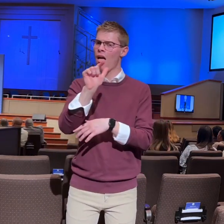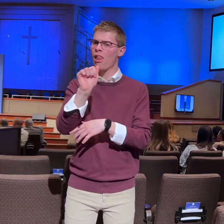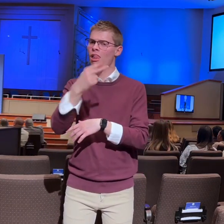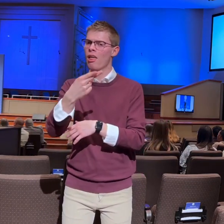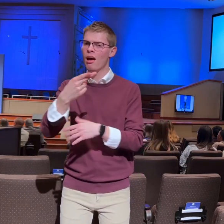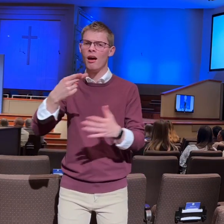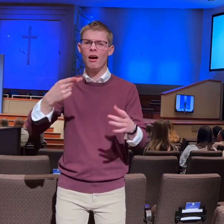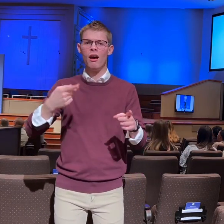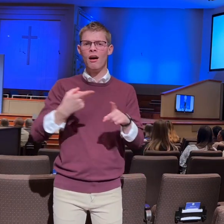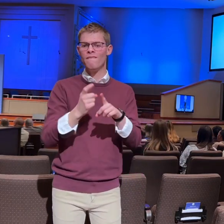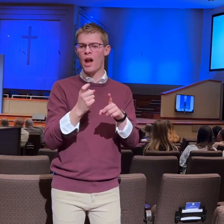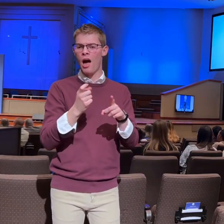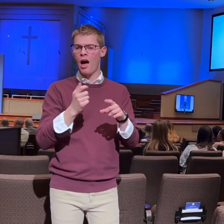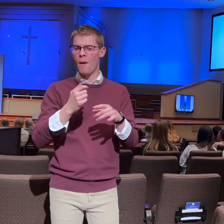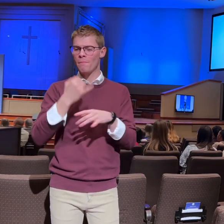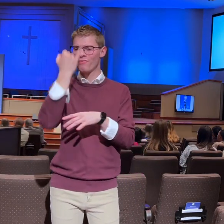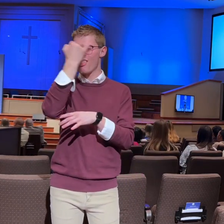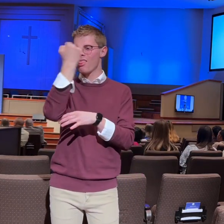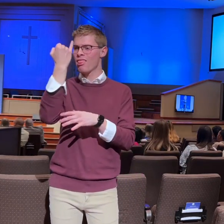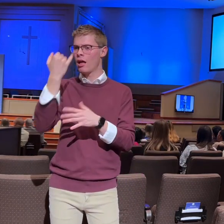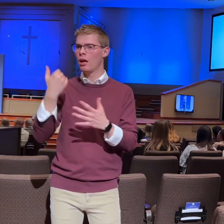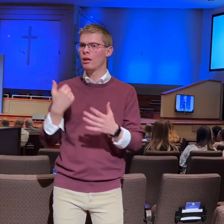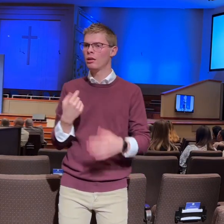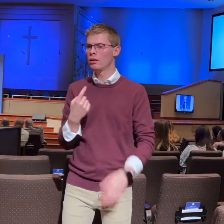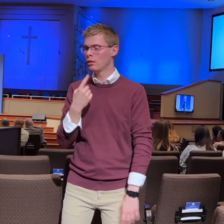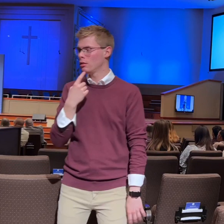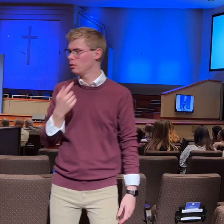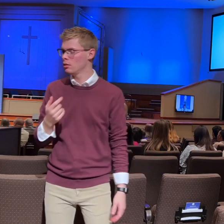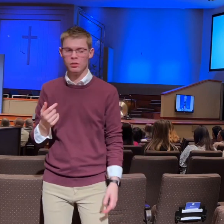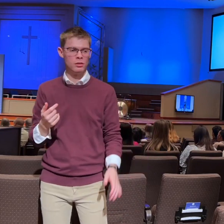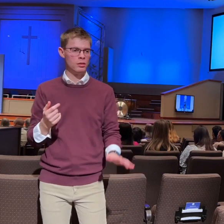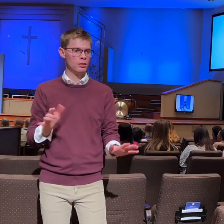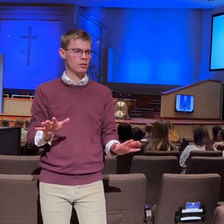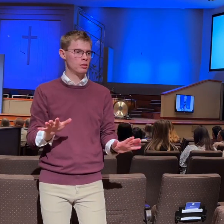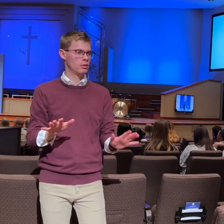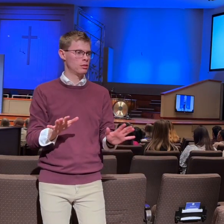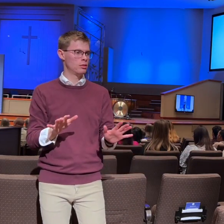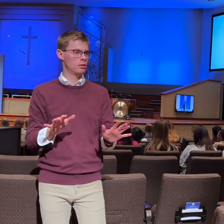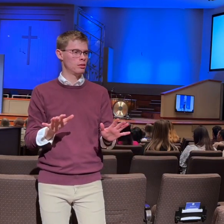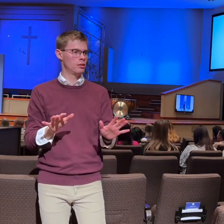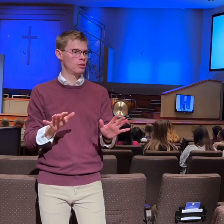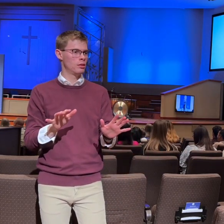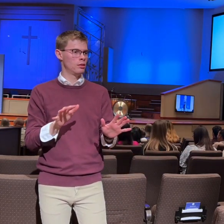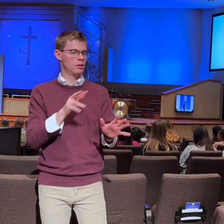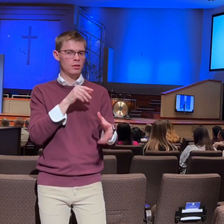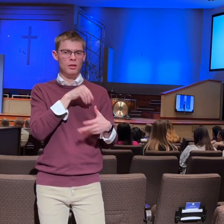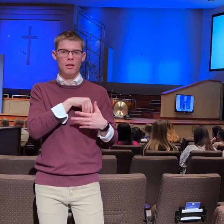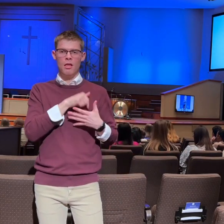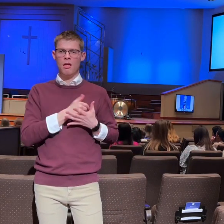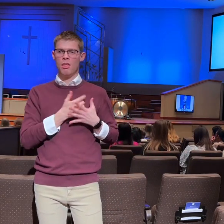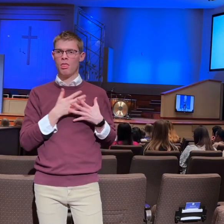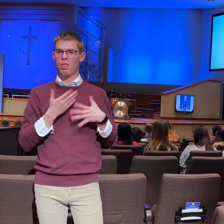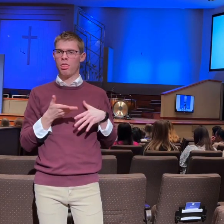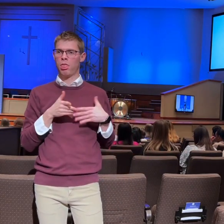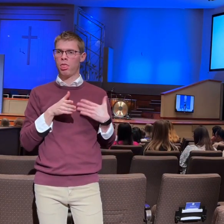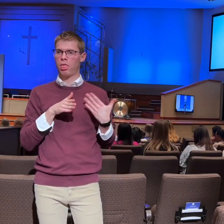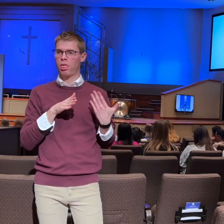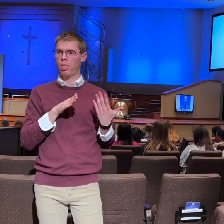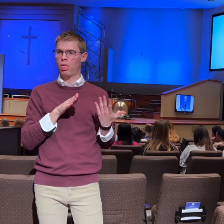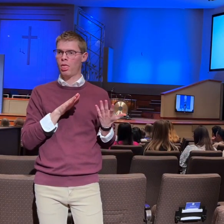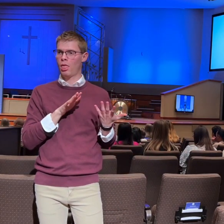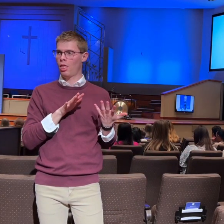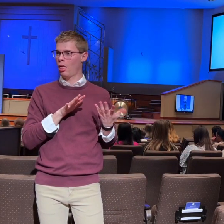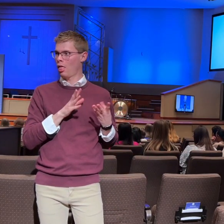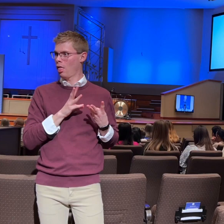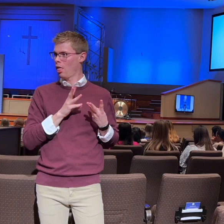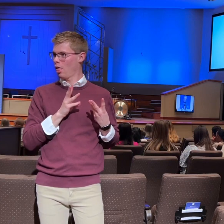And he starts saying something from the Koran, and I was sitting right over here, and I just started to die. There were a lot of guest preachers, and I could